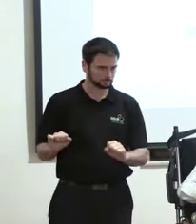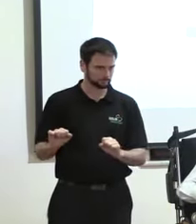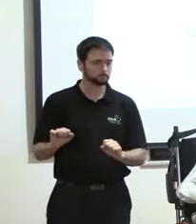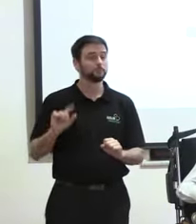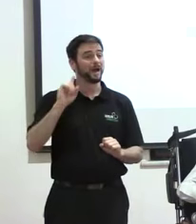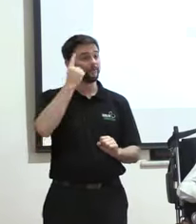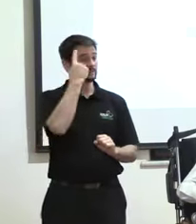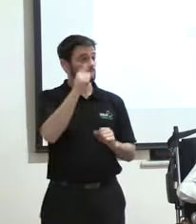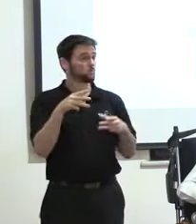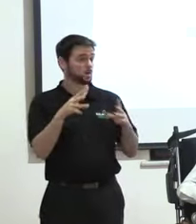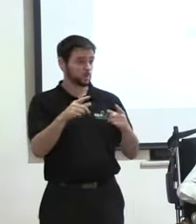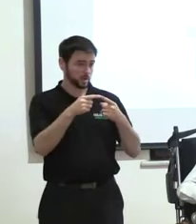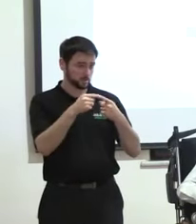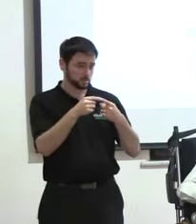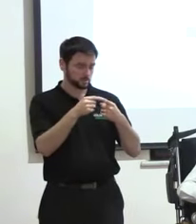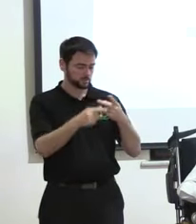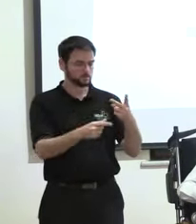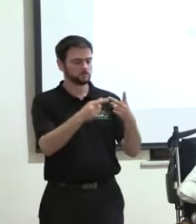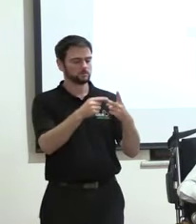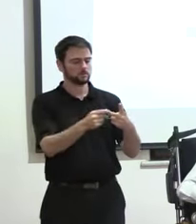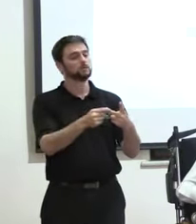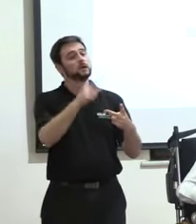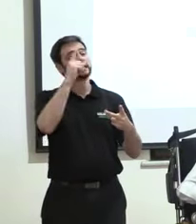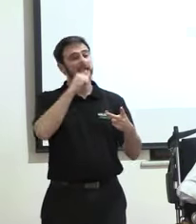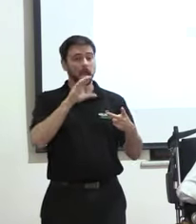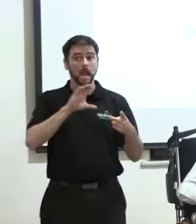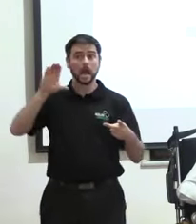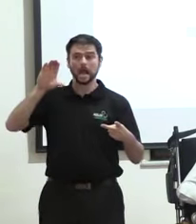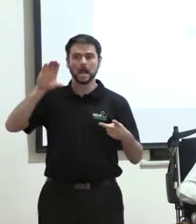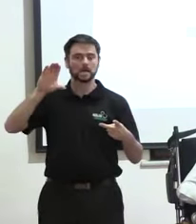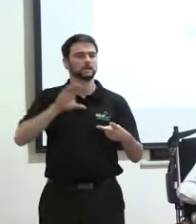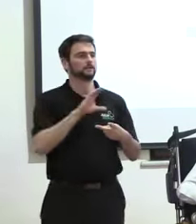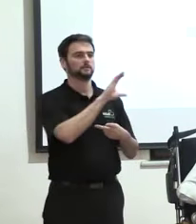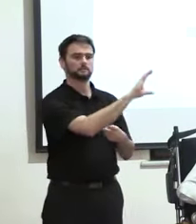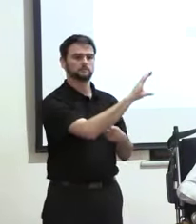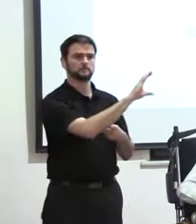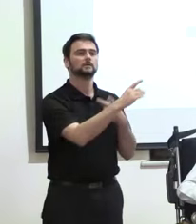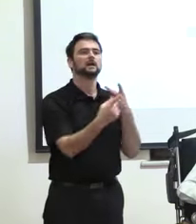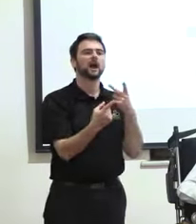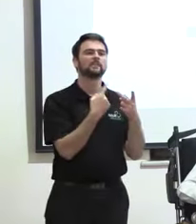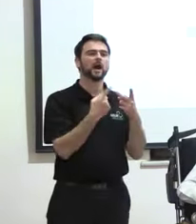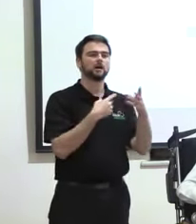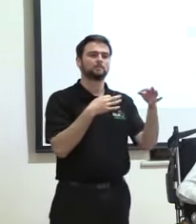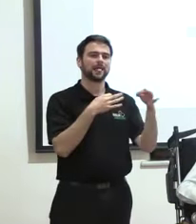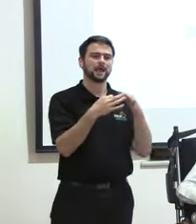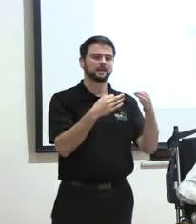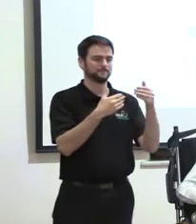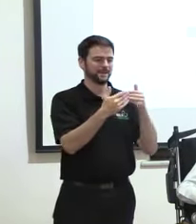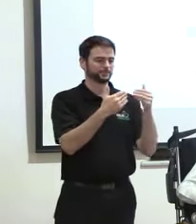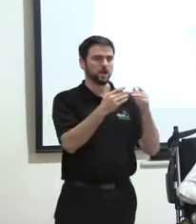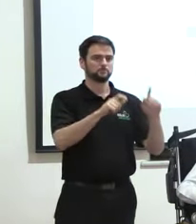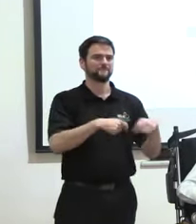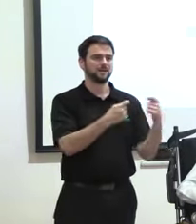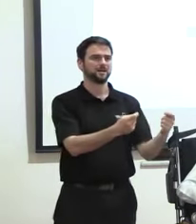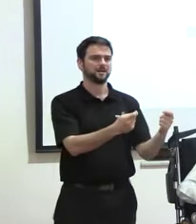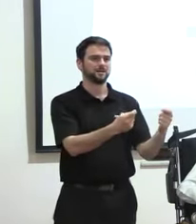a registered plan management provider. So they're called registered plan management providers. That's because they